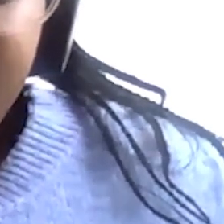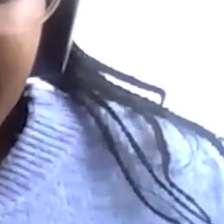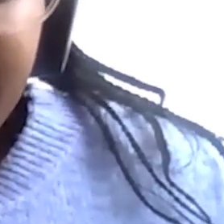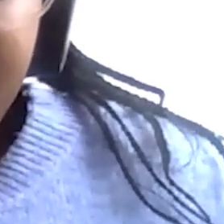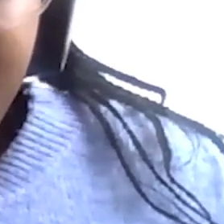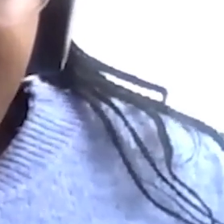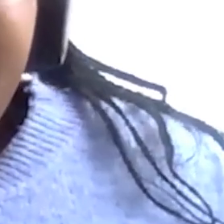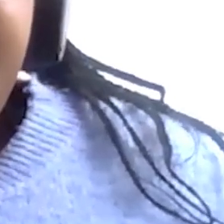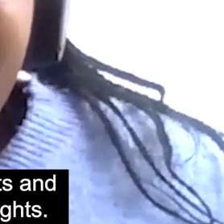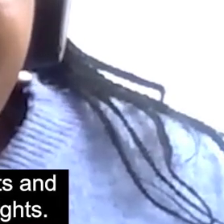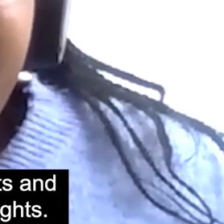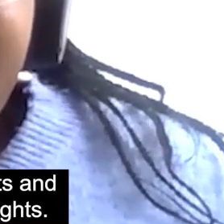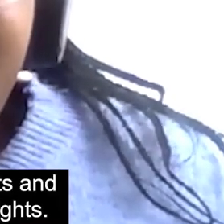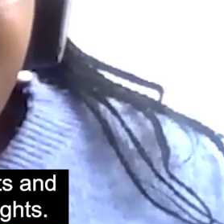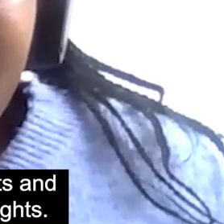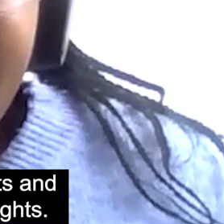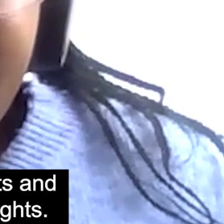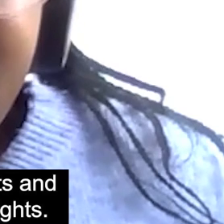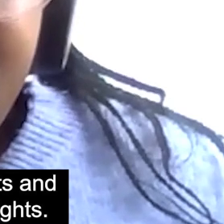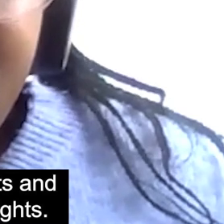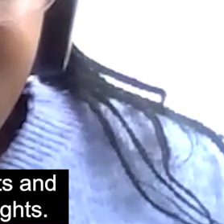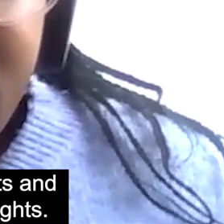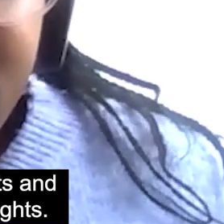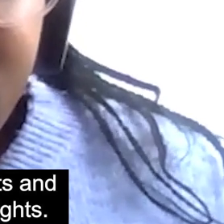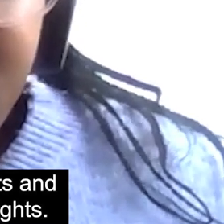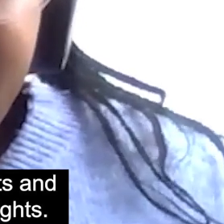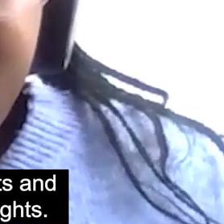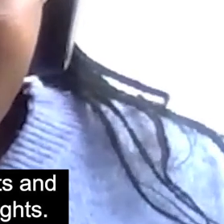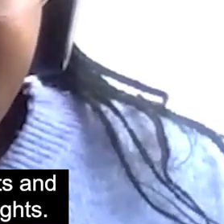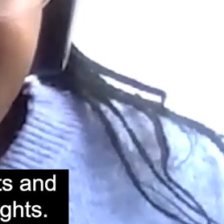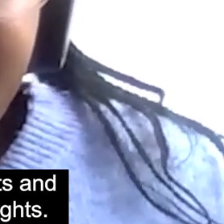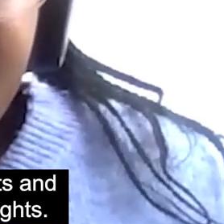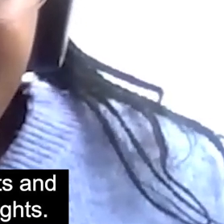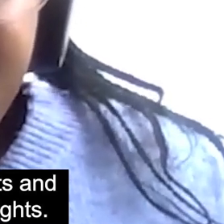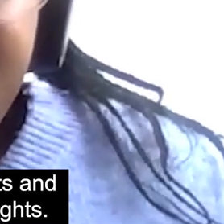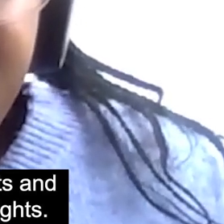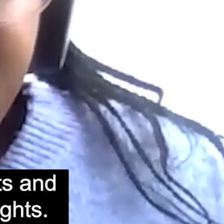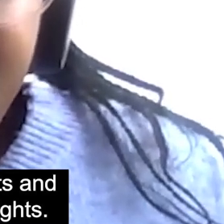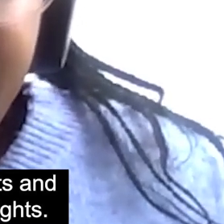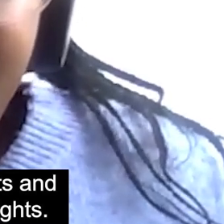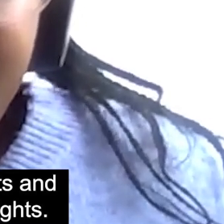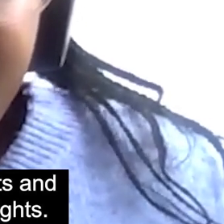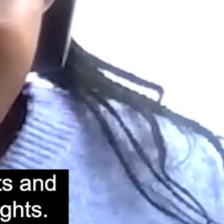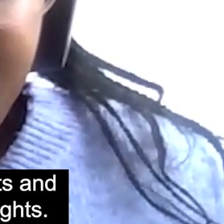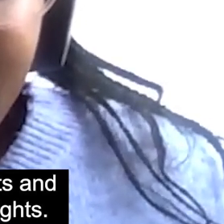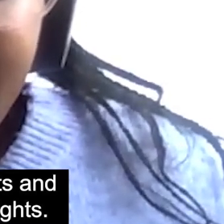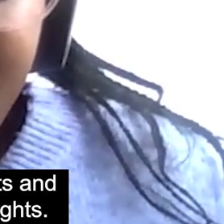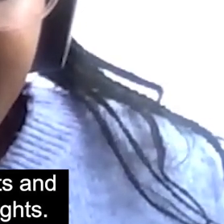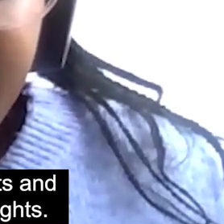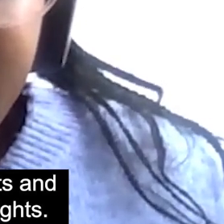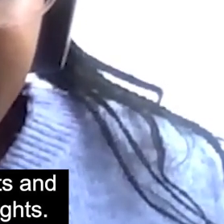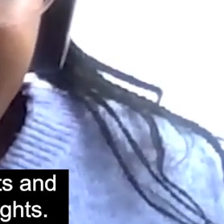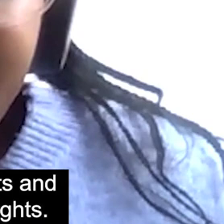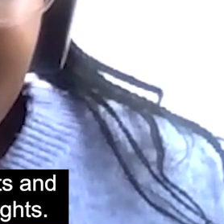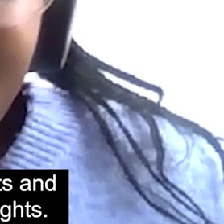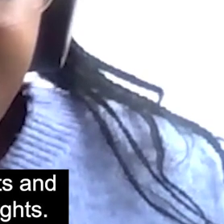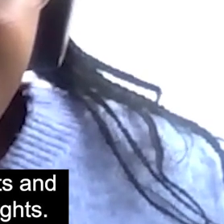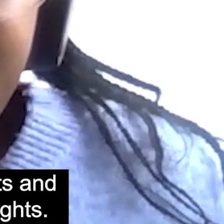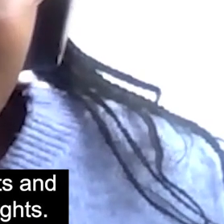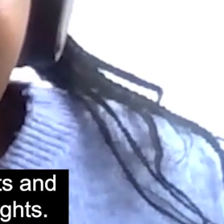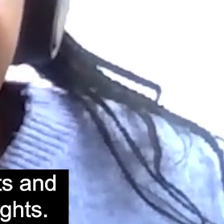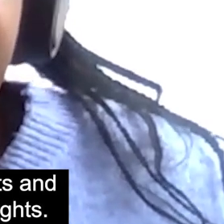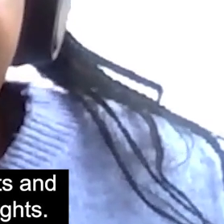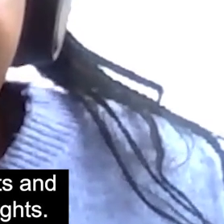friendships. Many of the support assistants were ableists and they didn't have any clue